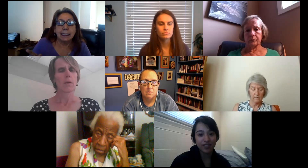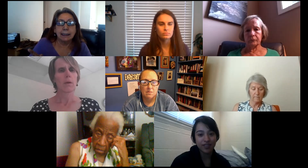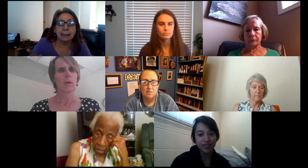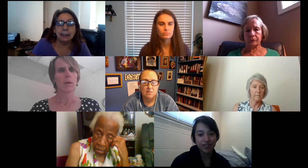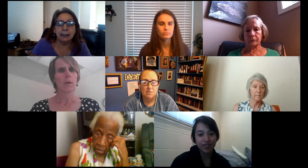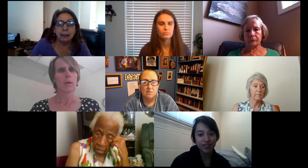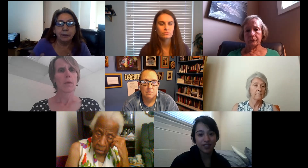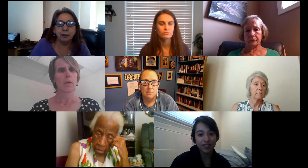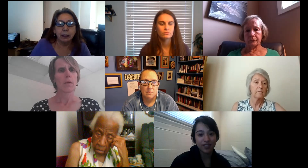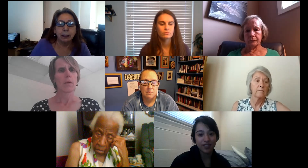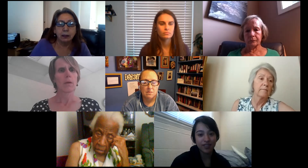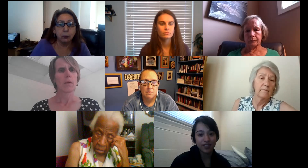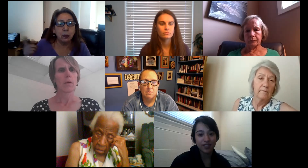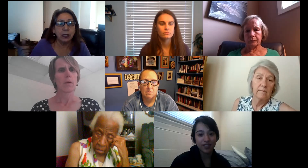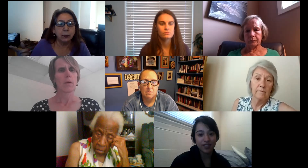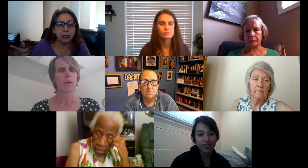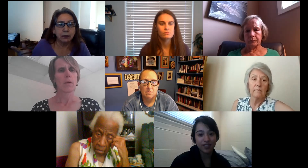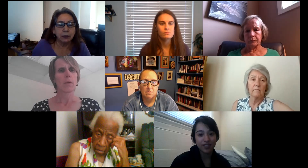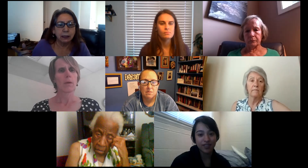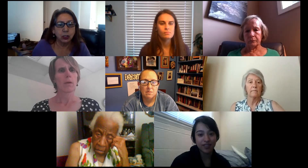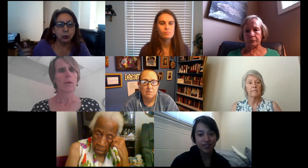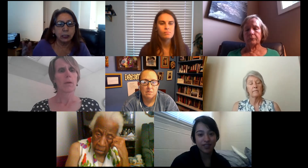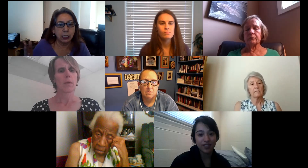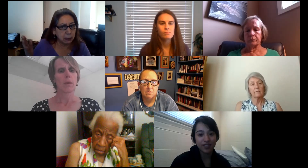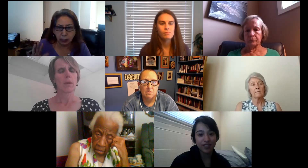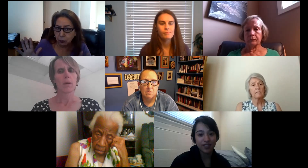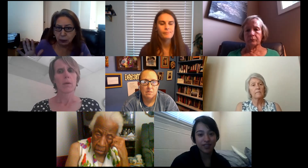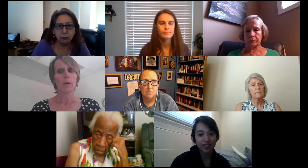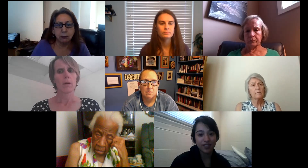And they're both hearing. The children came out hearing,